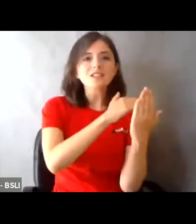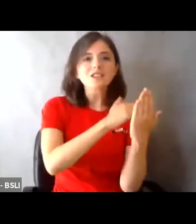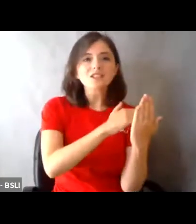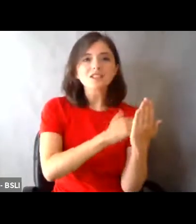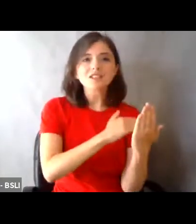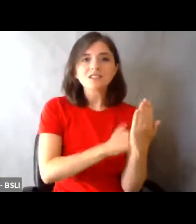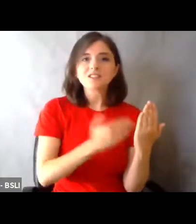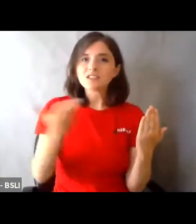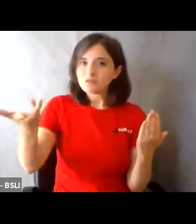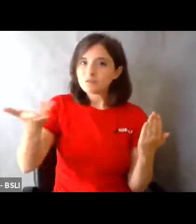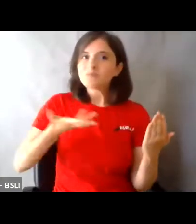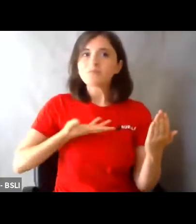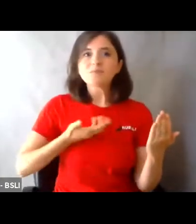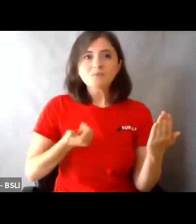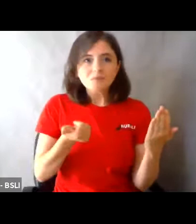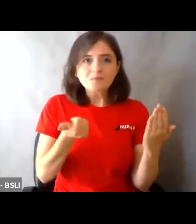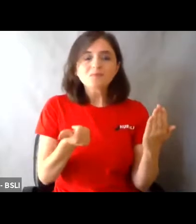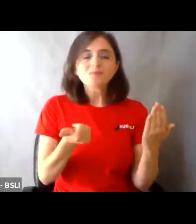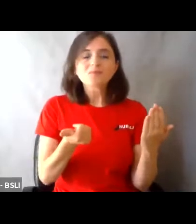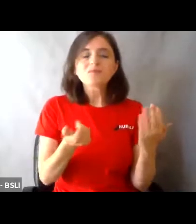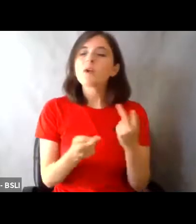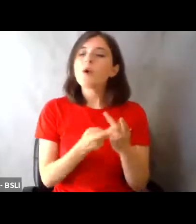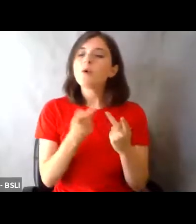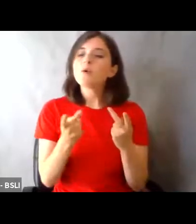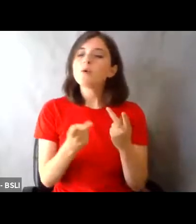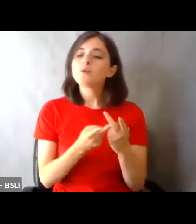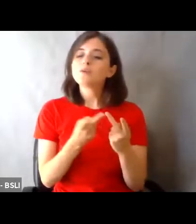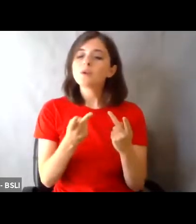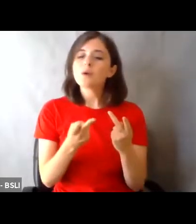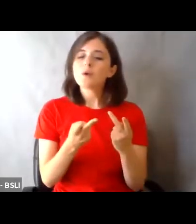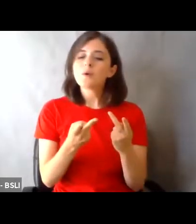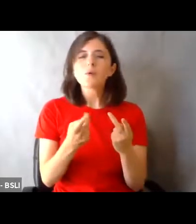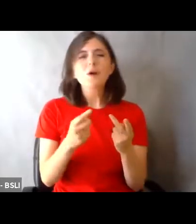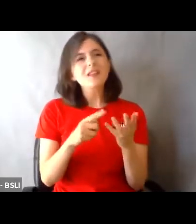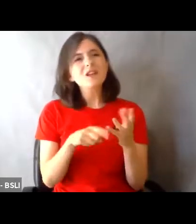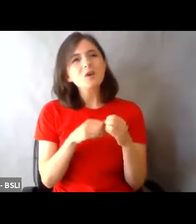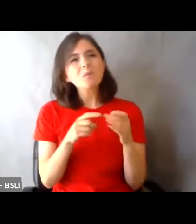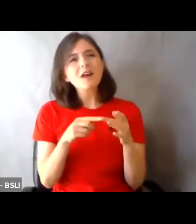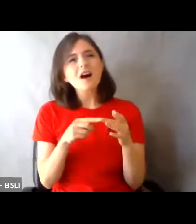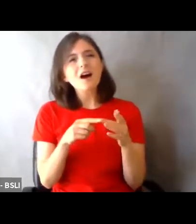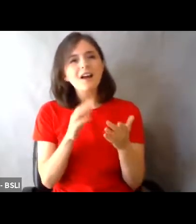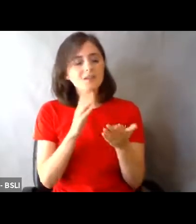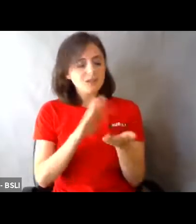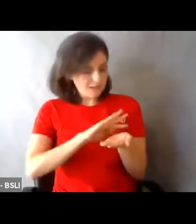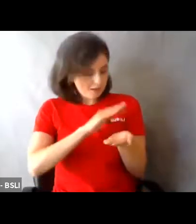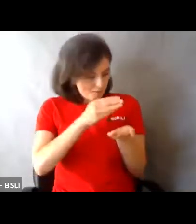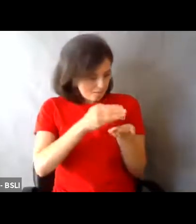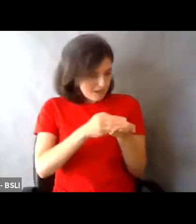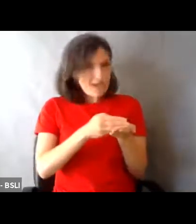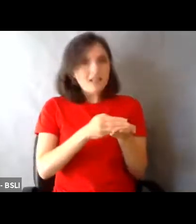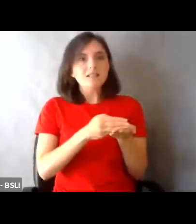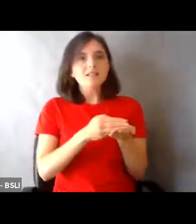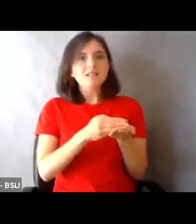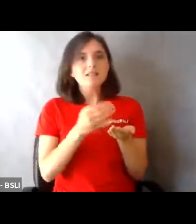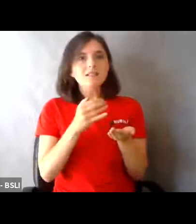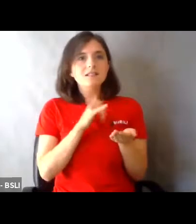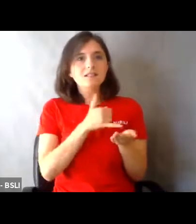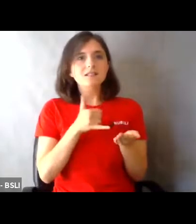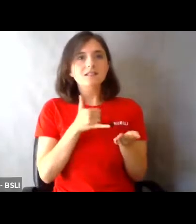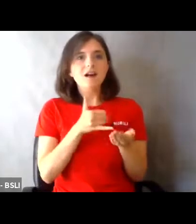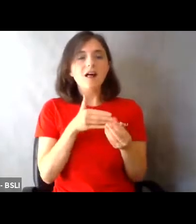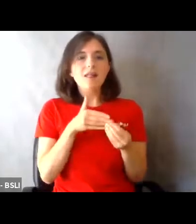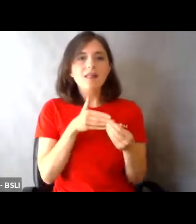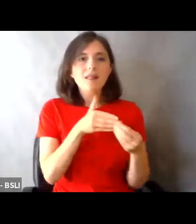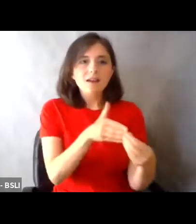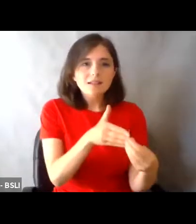think too, it would be something that was genuinely needs-led. Now, there's lots of talk about universal basic